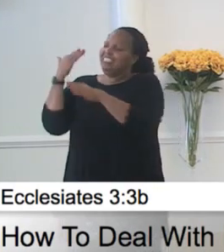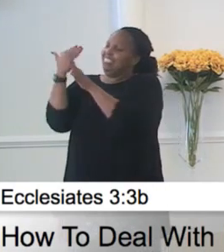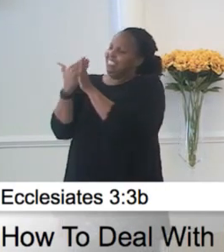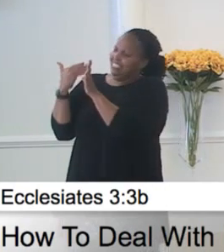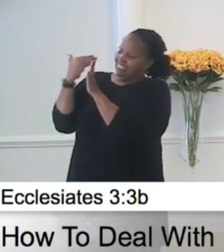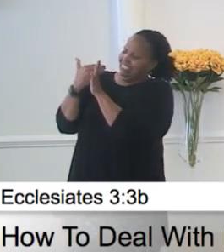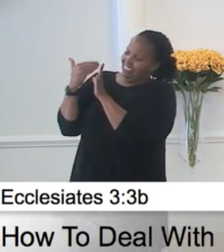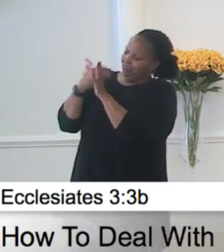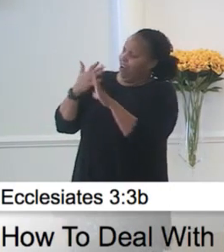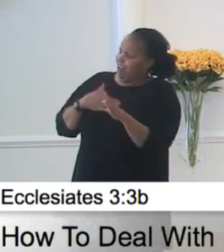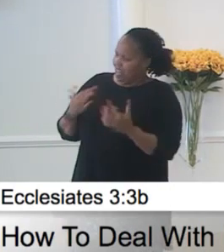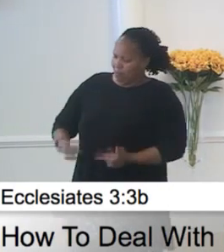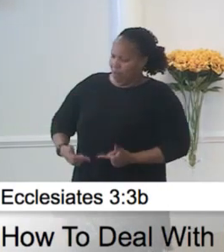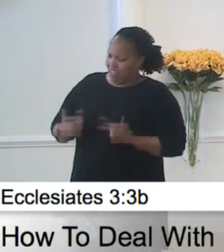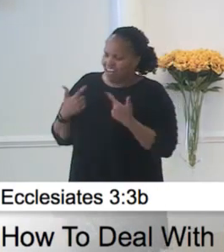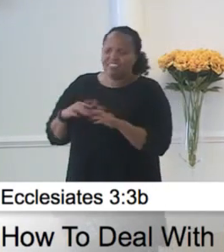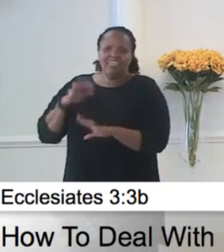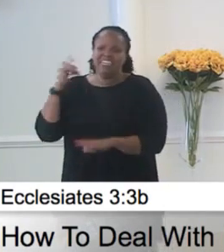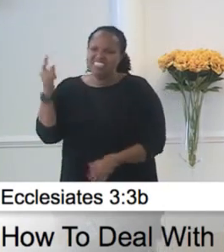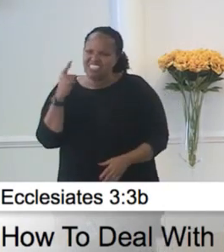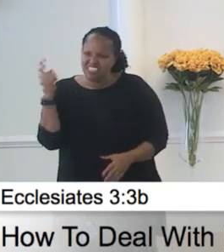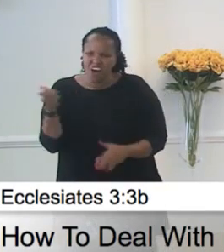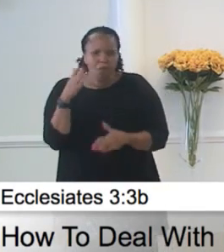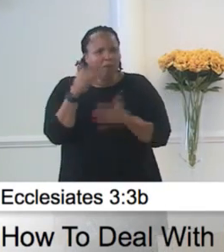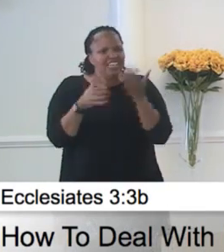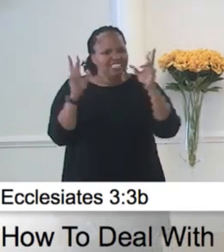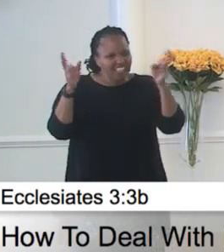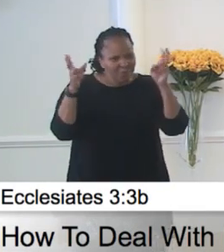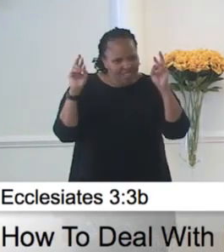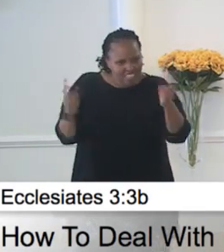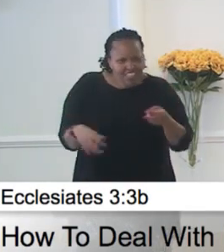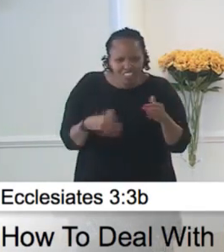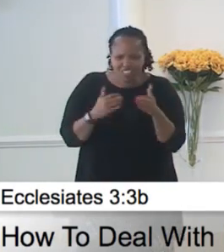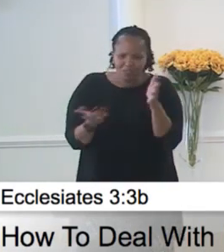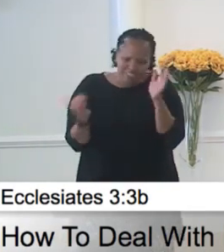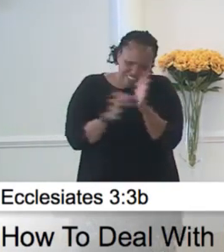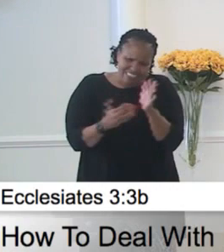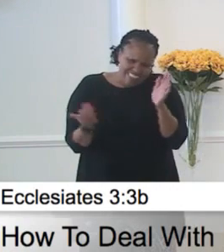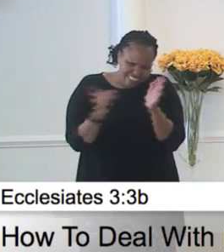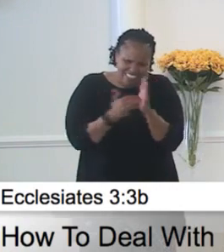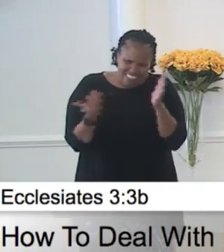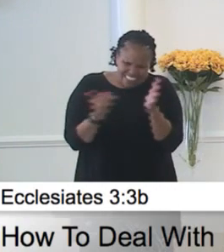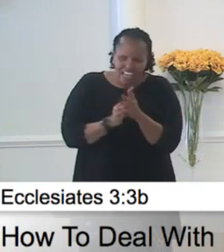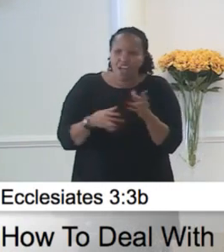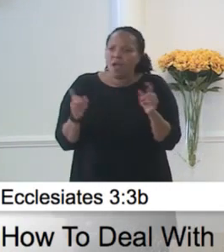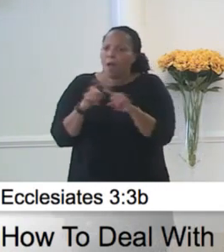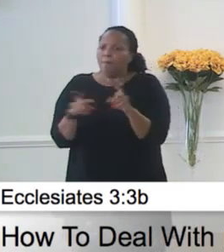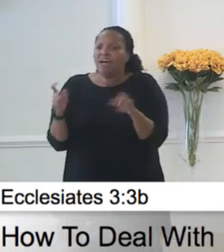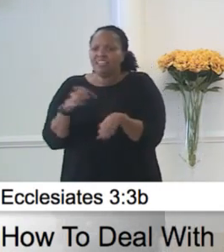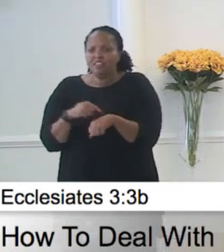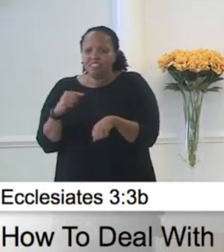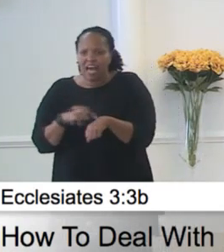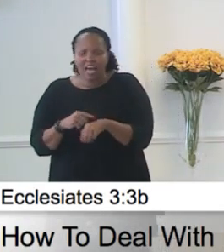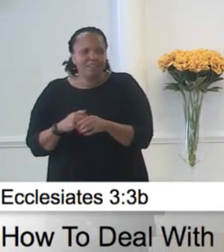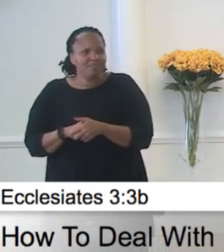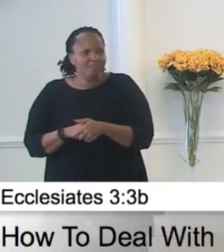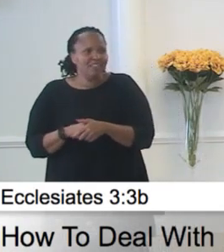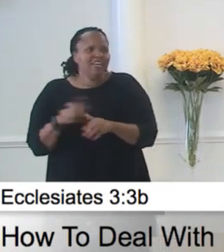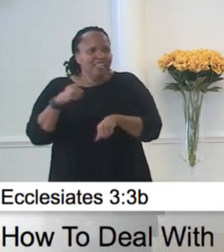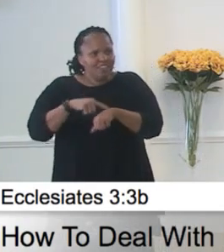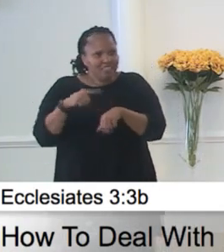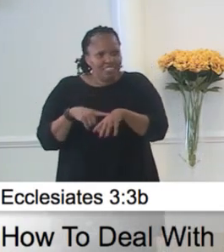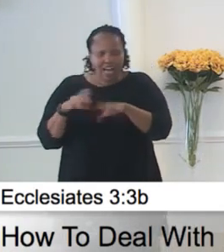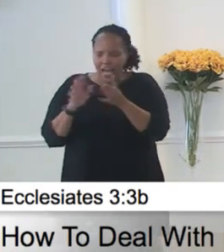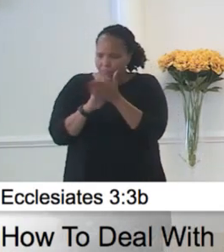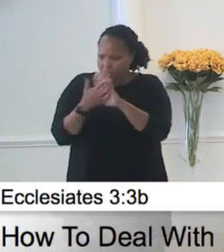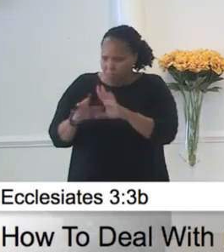life. And there's always some issue after another. Oh, but it's a time. It's a time to be